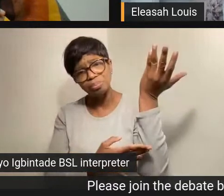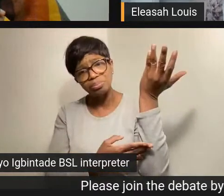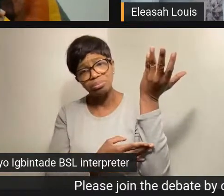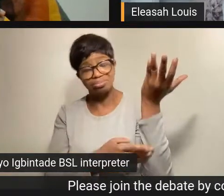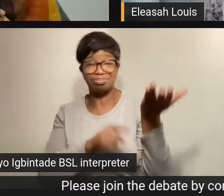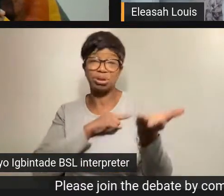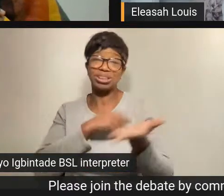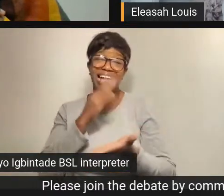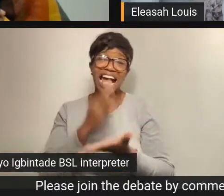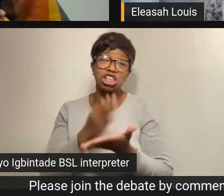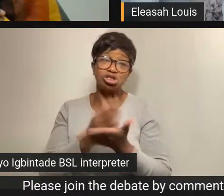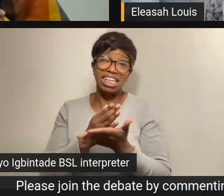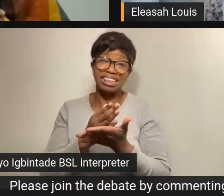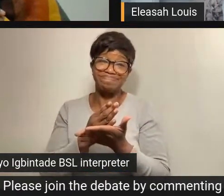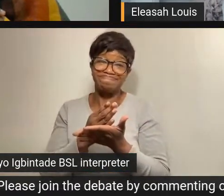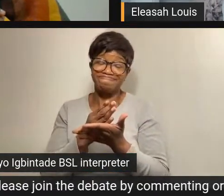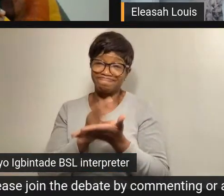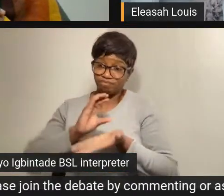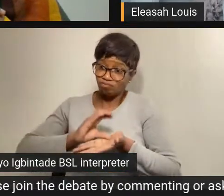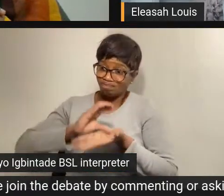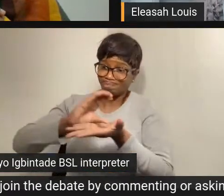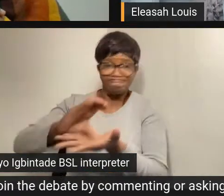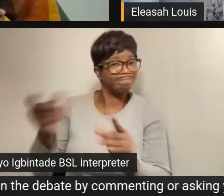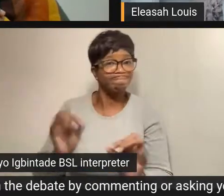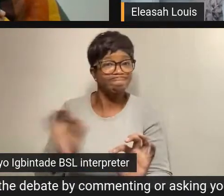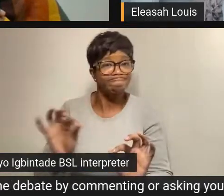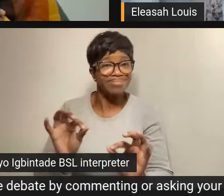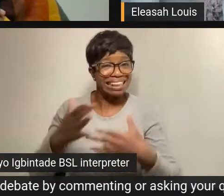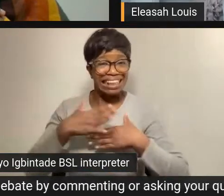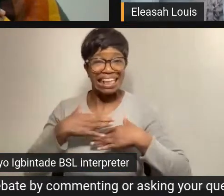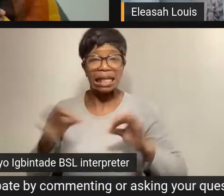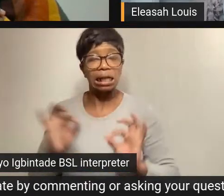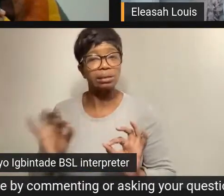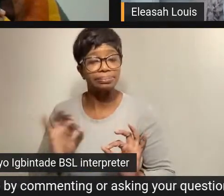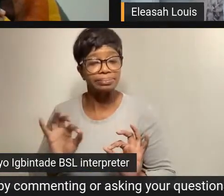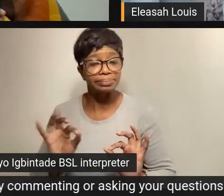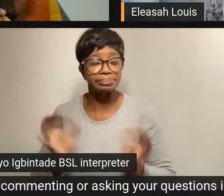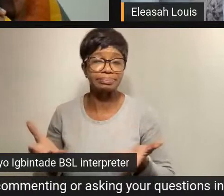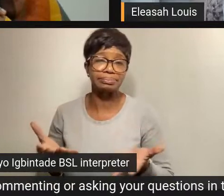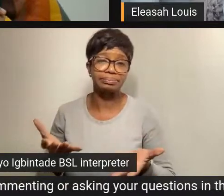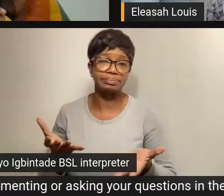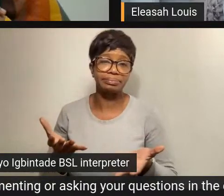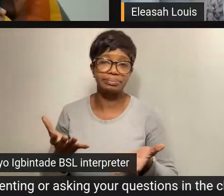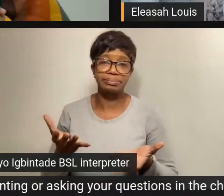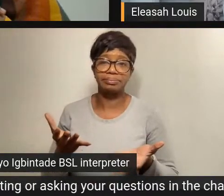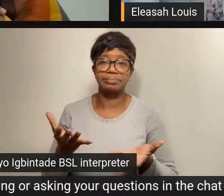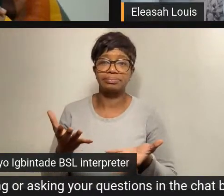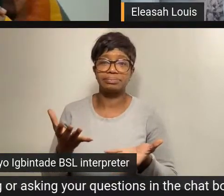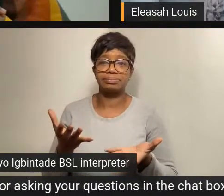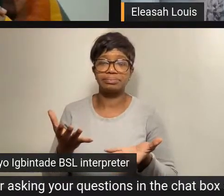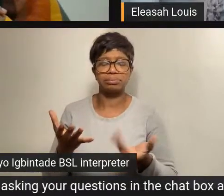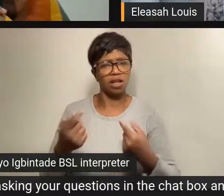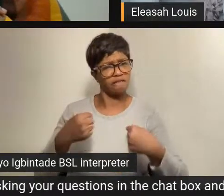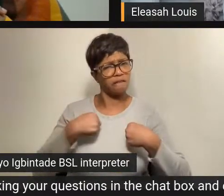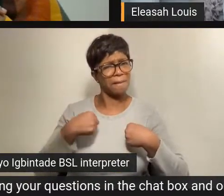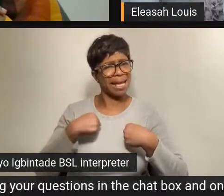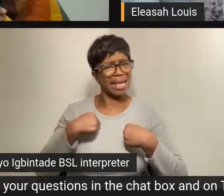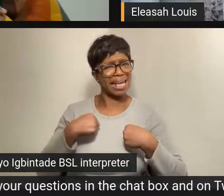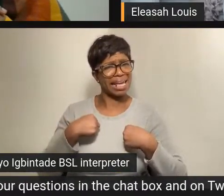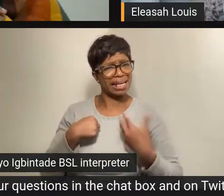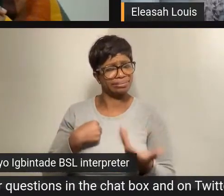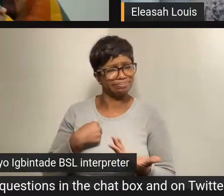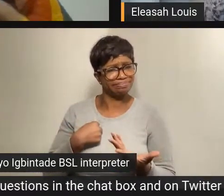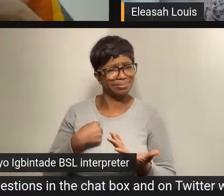actually there was no restitution, there was no healing, right? So for me, in terms